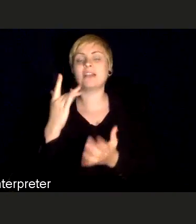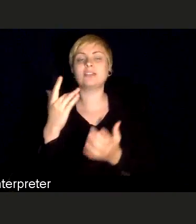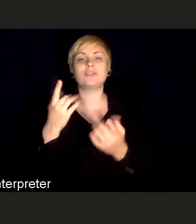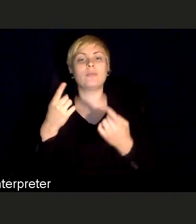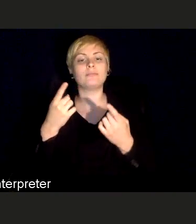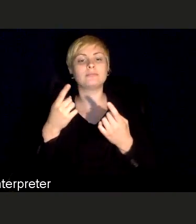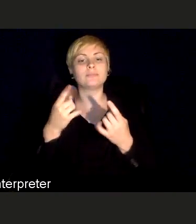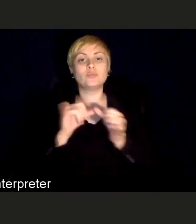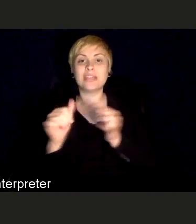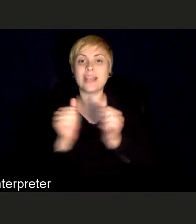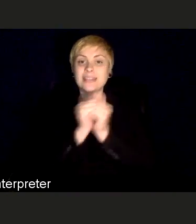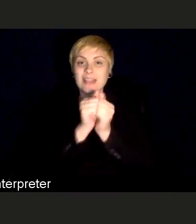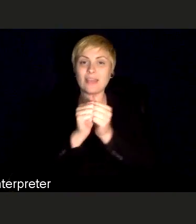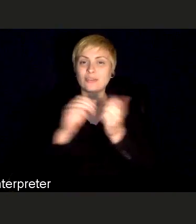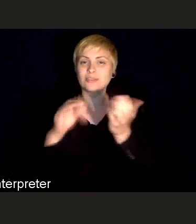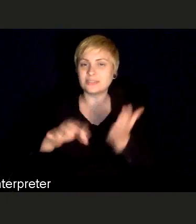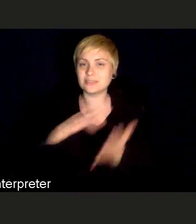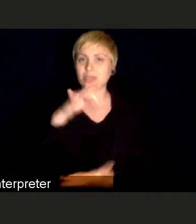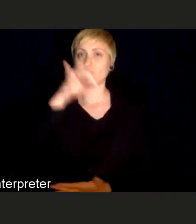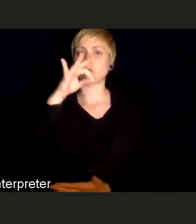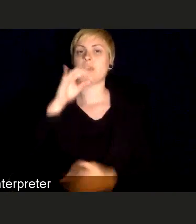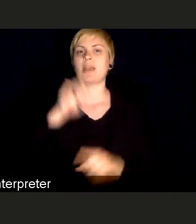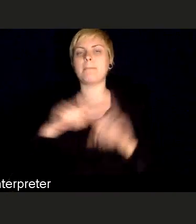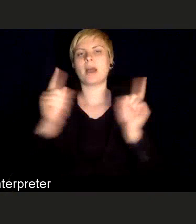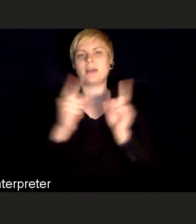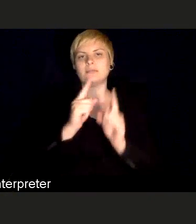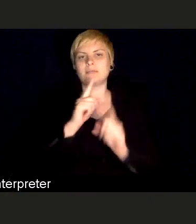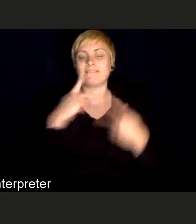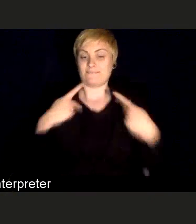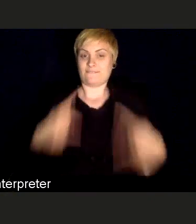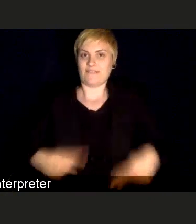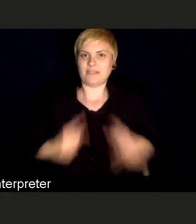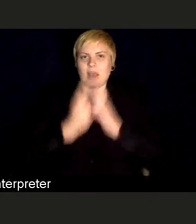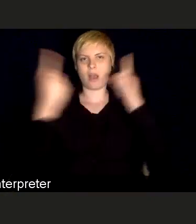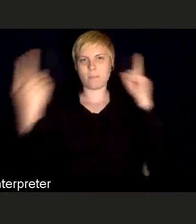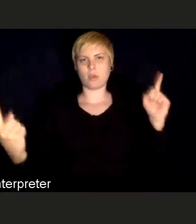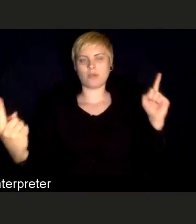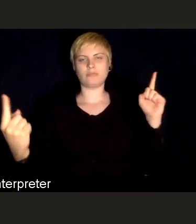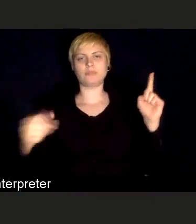apart physically. You can use FaceTime, Skype,